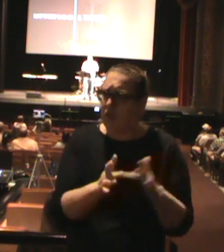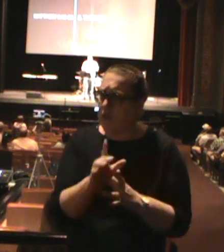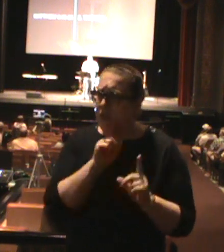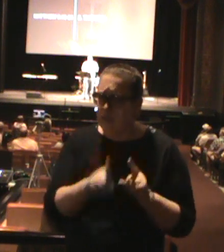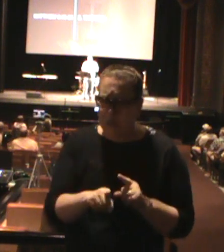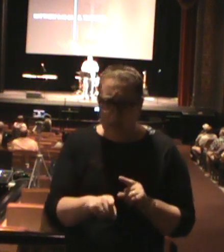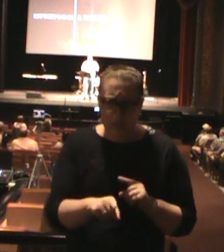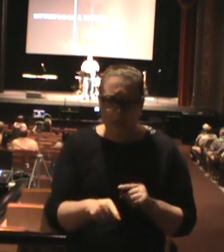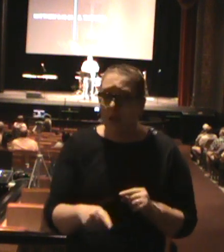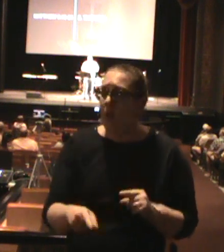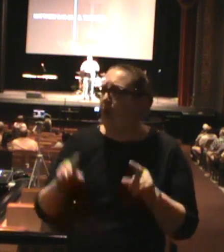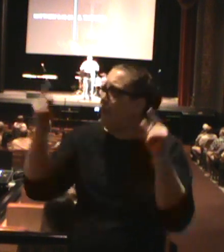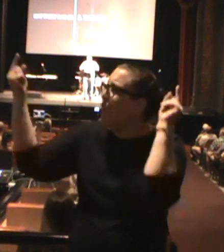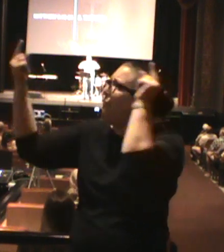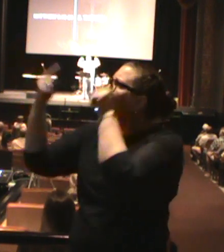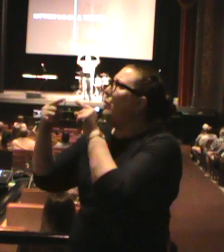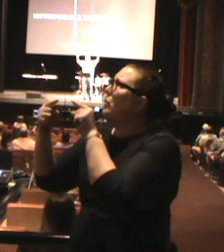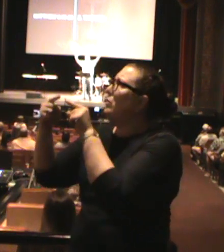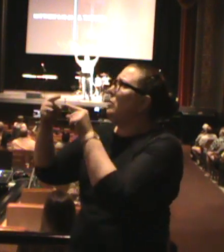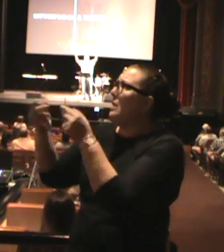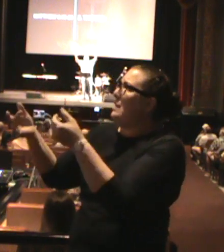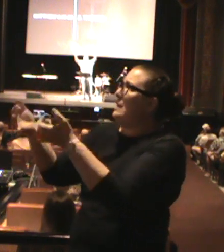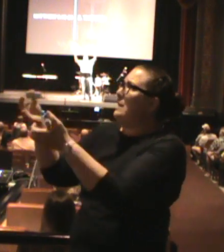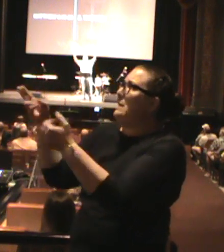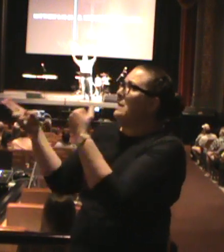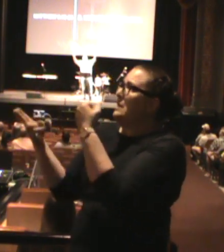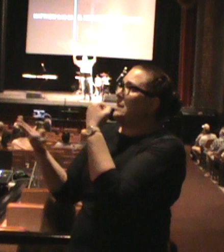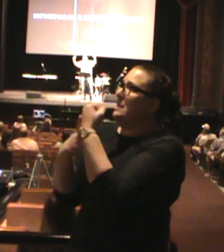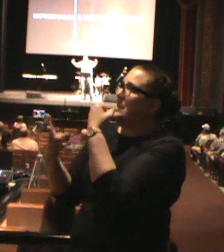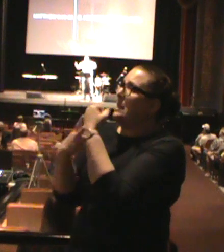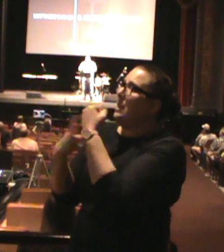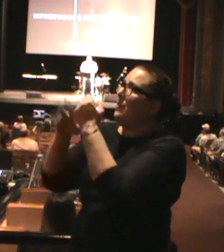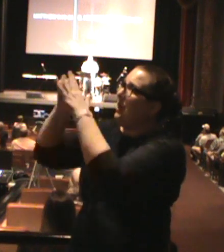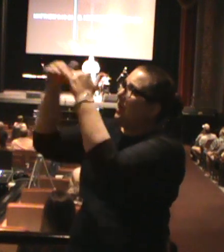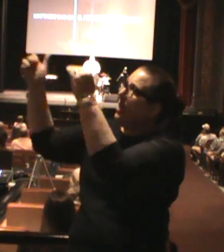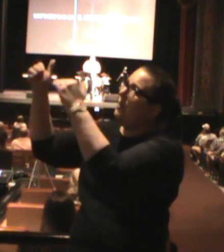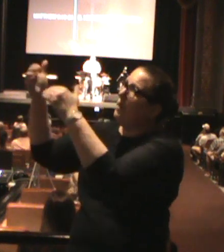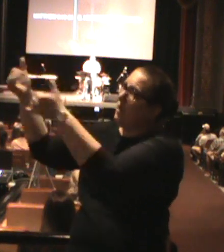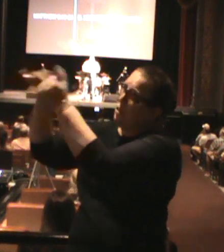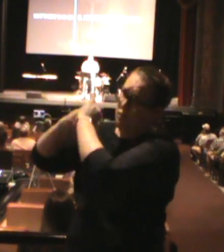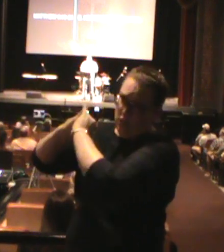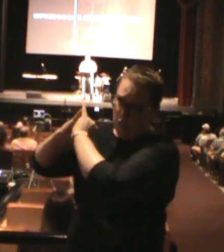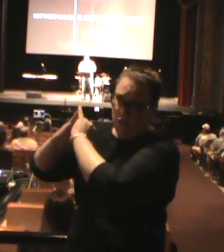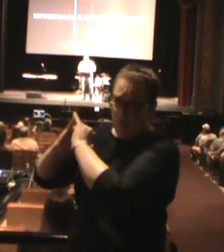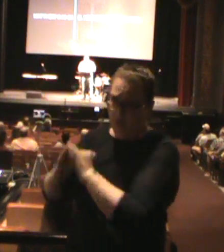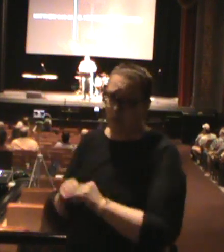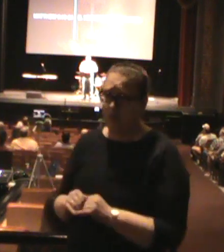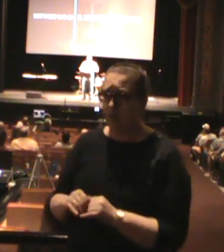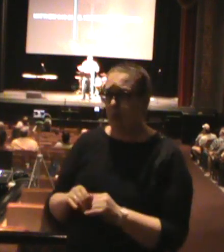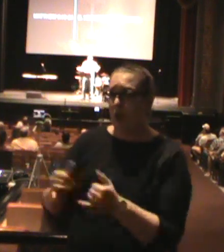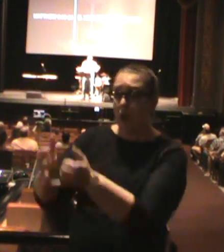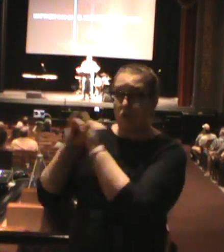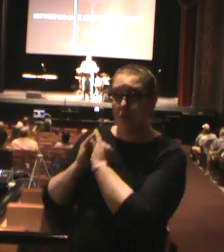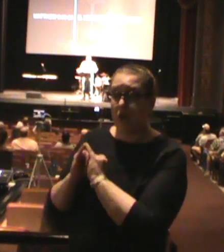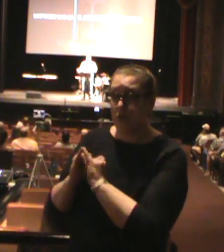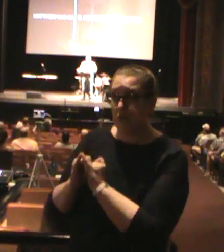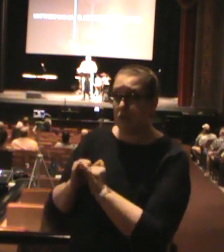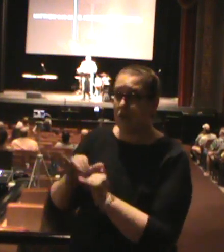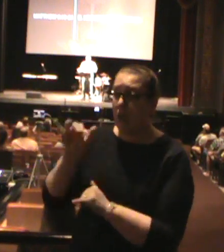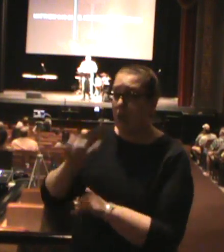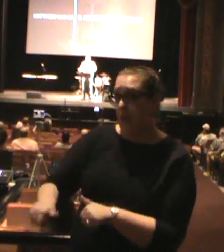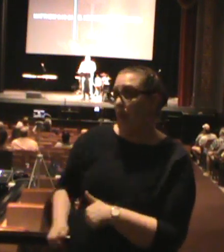us to focus on storing up heavenly treasures, church. Treasures that the elements of